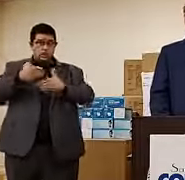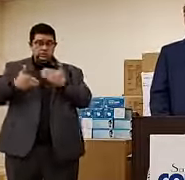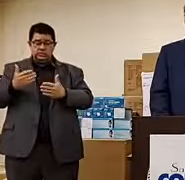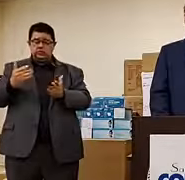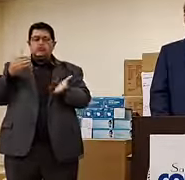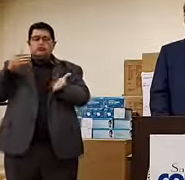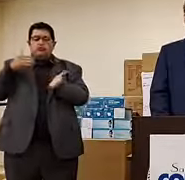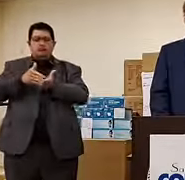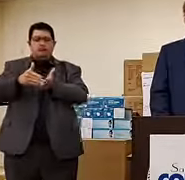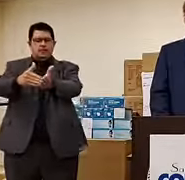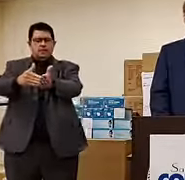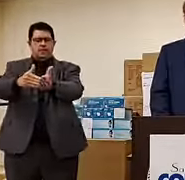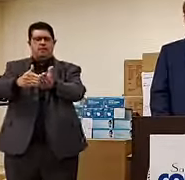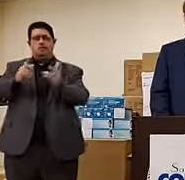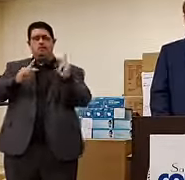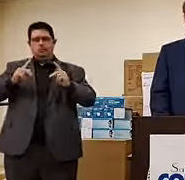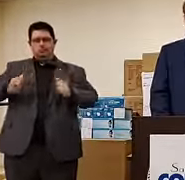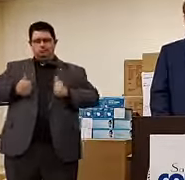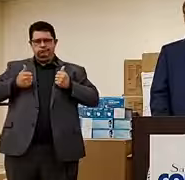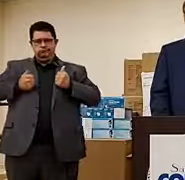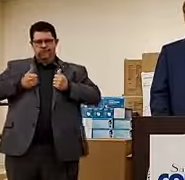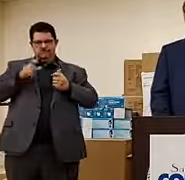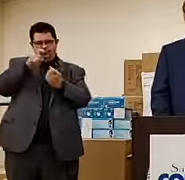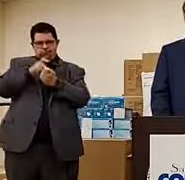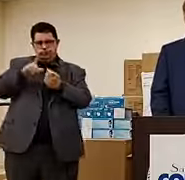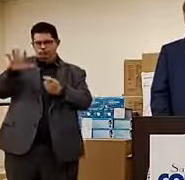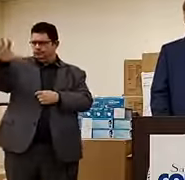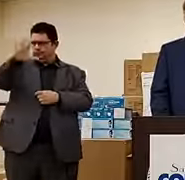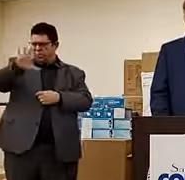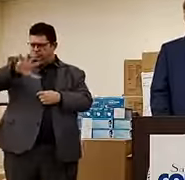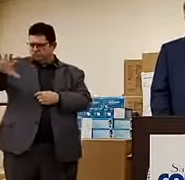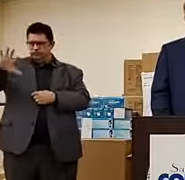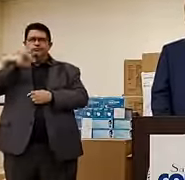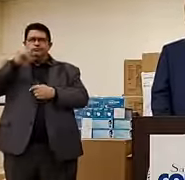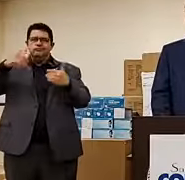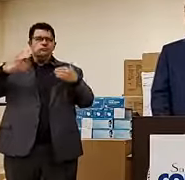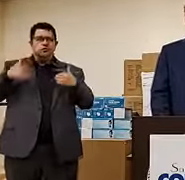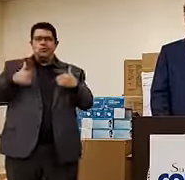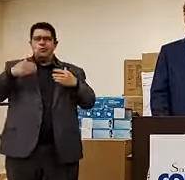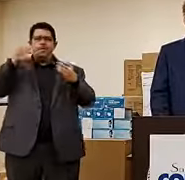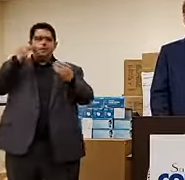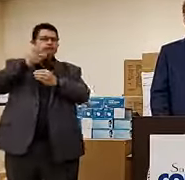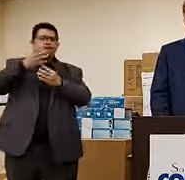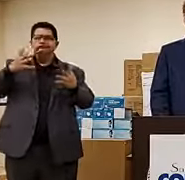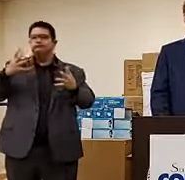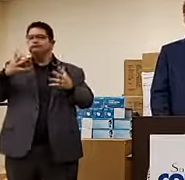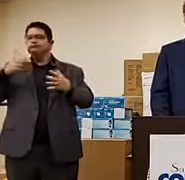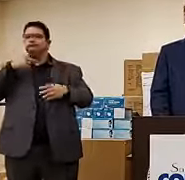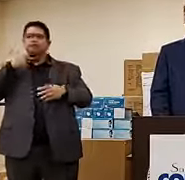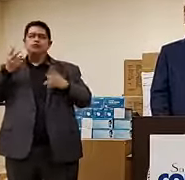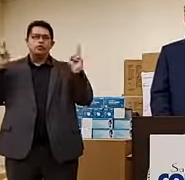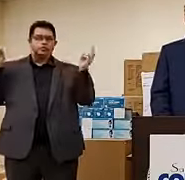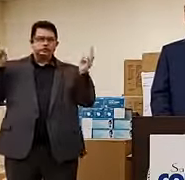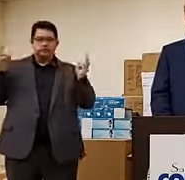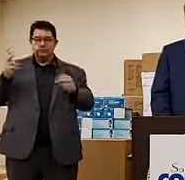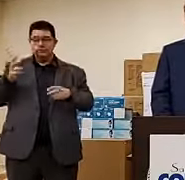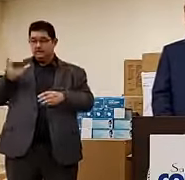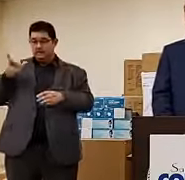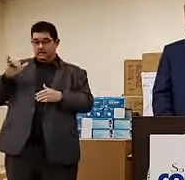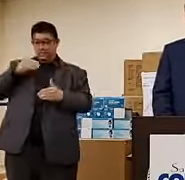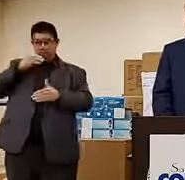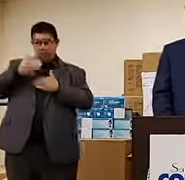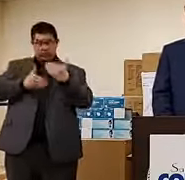Frequently, residents in underserved areas don't have a voice in what services they are able to receive. But through this process, they were